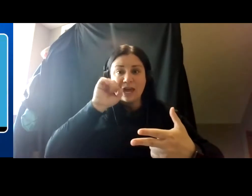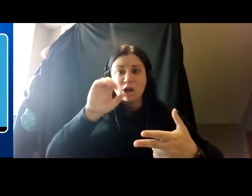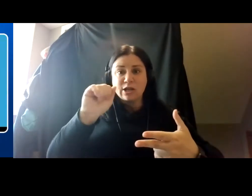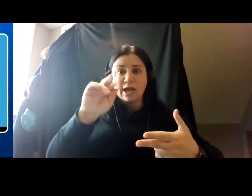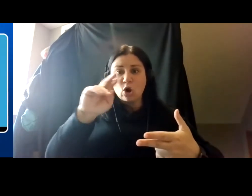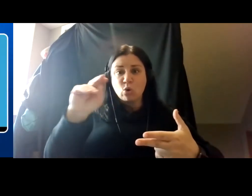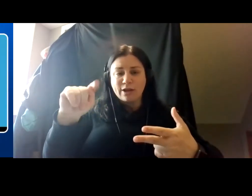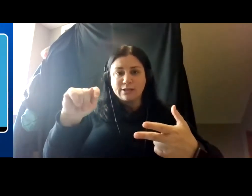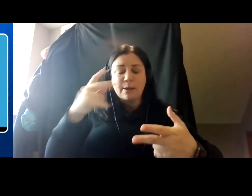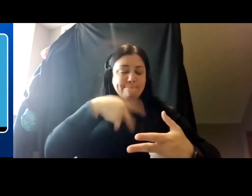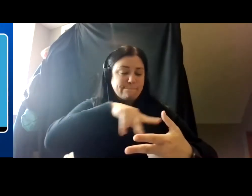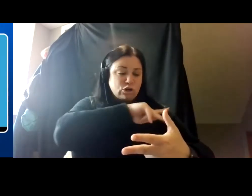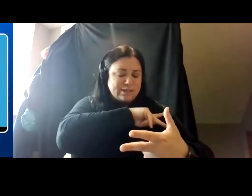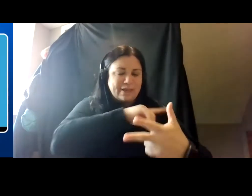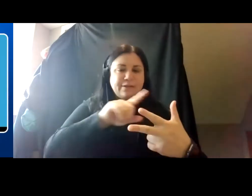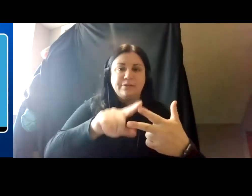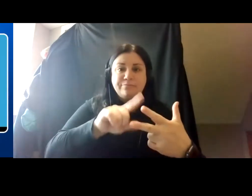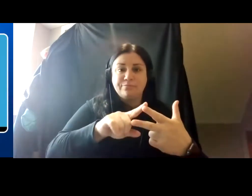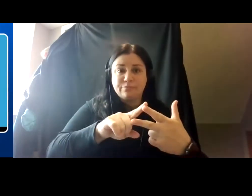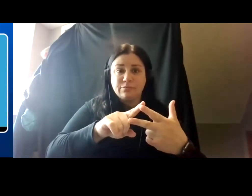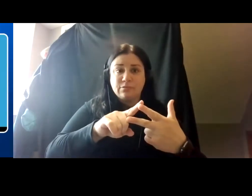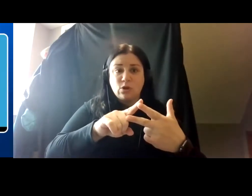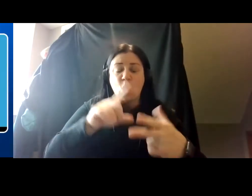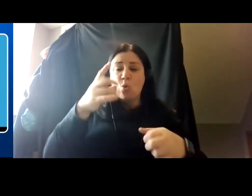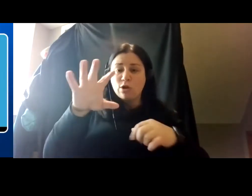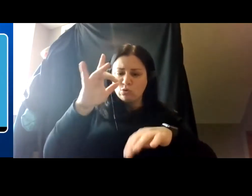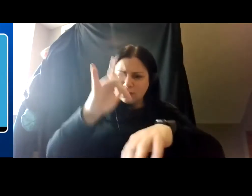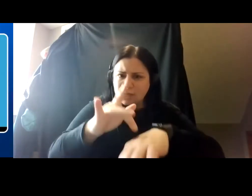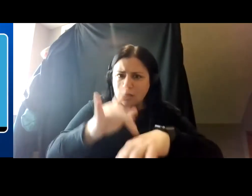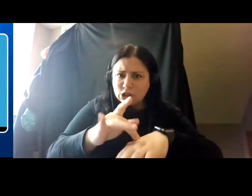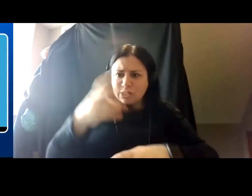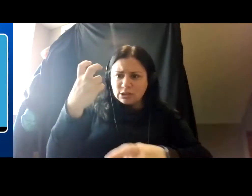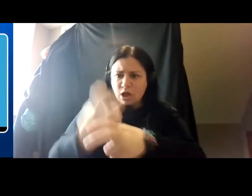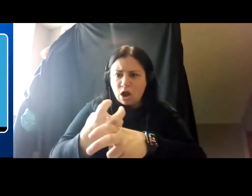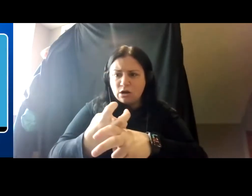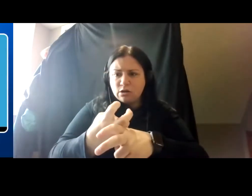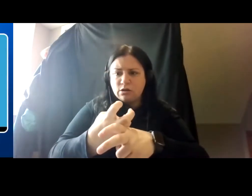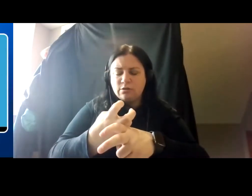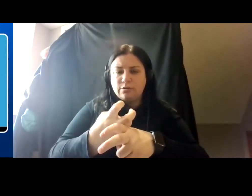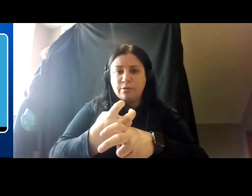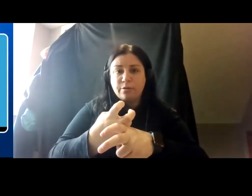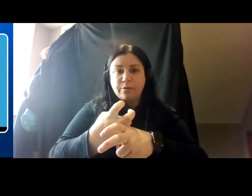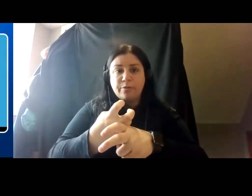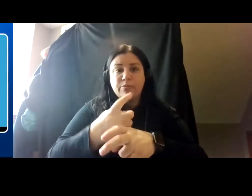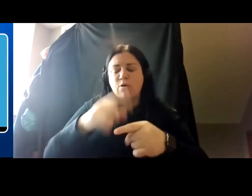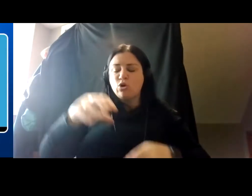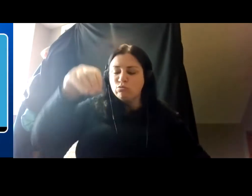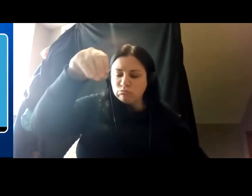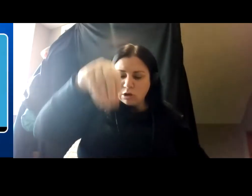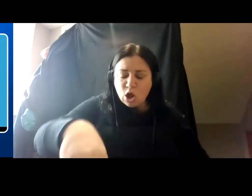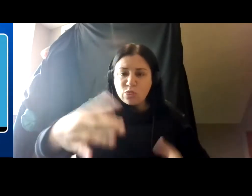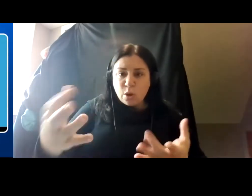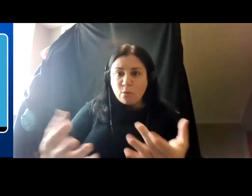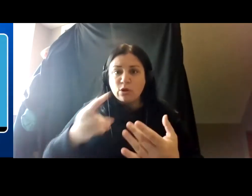personality. Now, a carrot is very hard when you pick it up, when you buy it. But then when you put a carrot in a boiling pot of water,